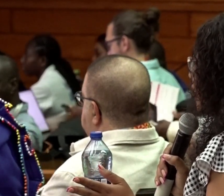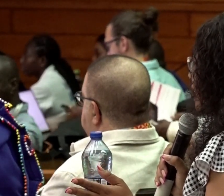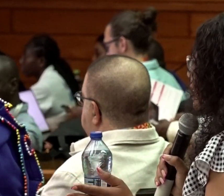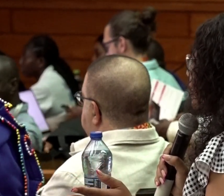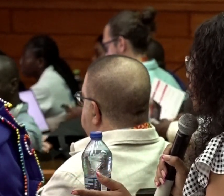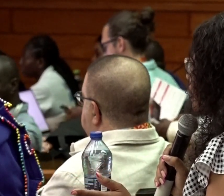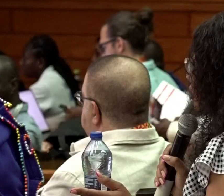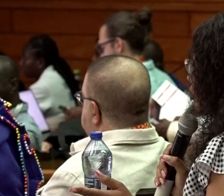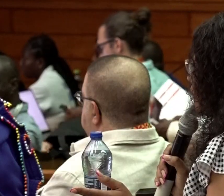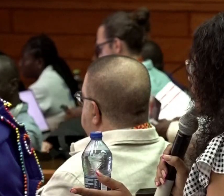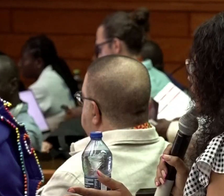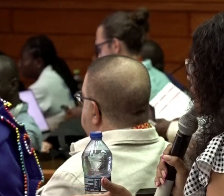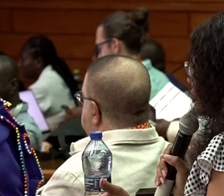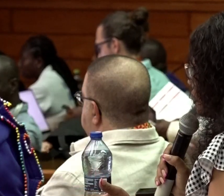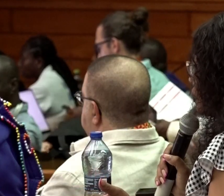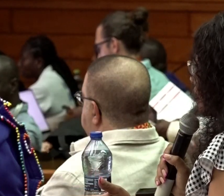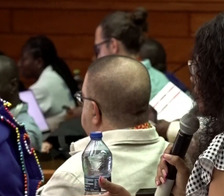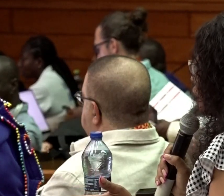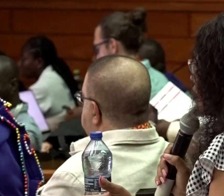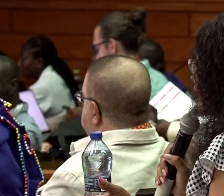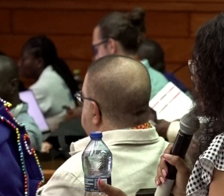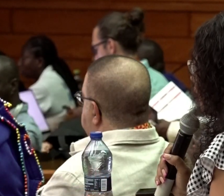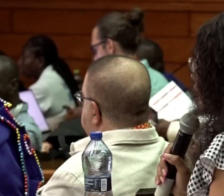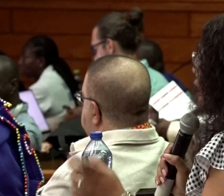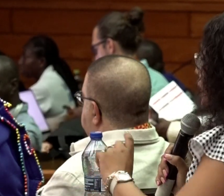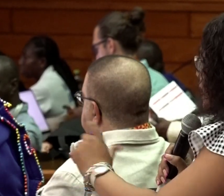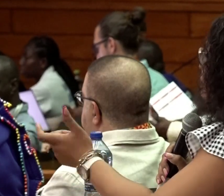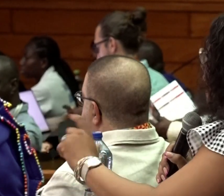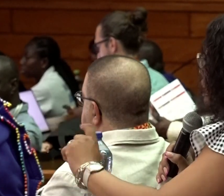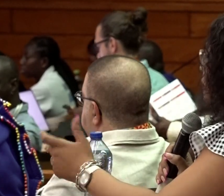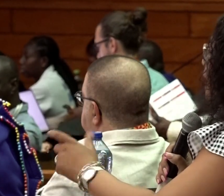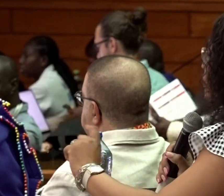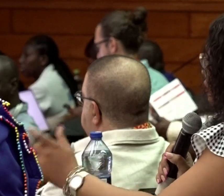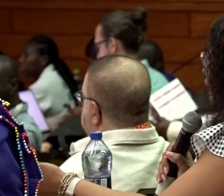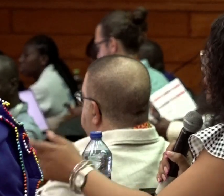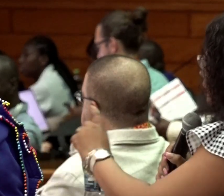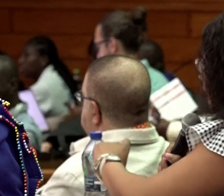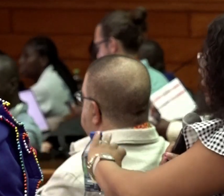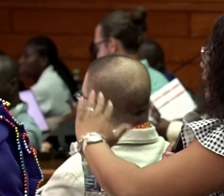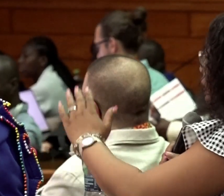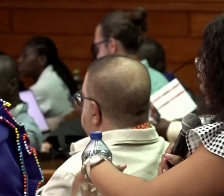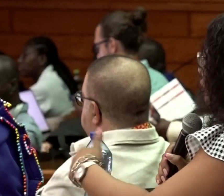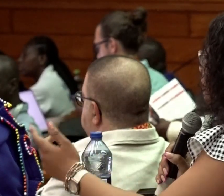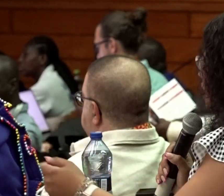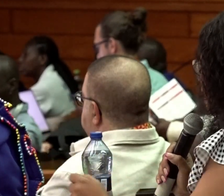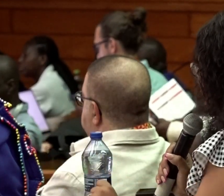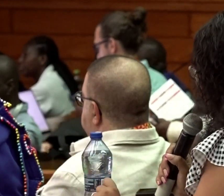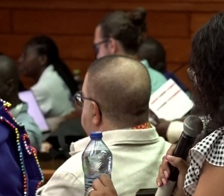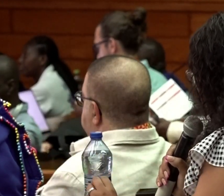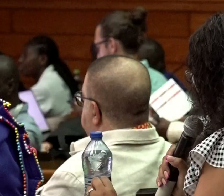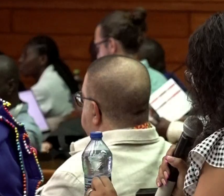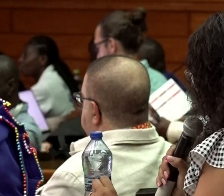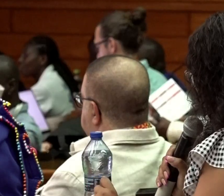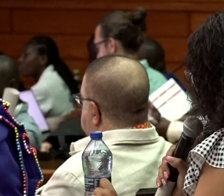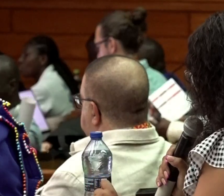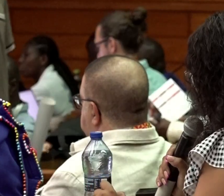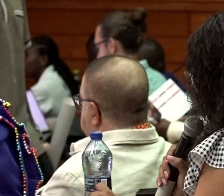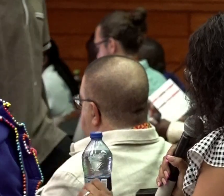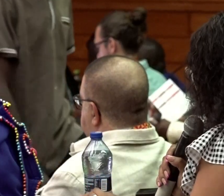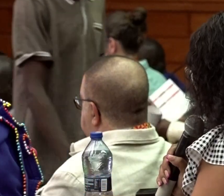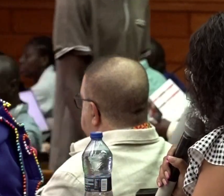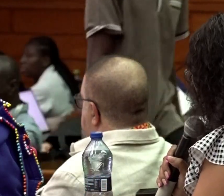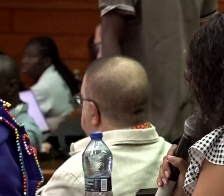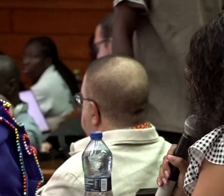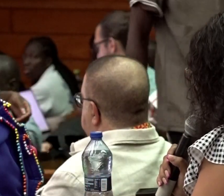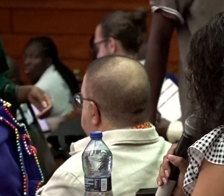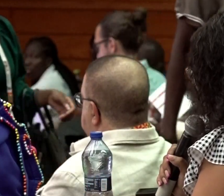Abuja declaration commitment of the 15% towards health. So sometimes it becomes very difficult then to convince the government to do this.